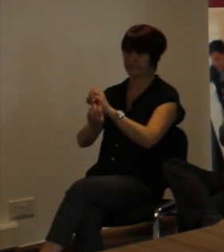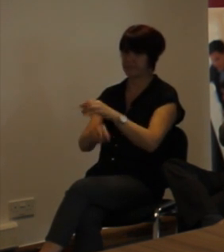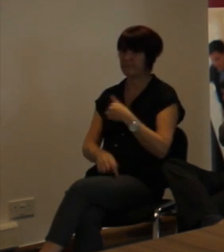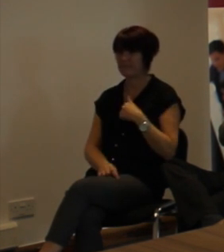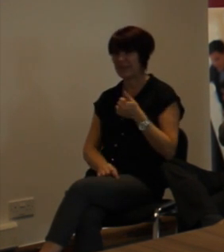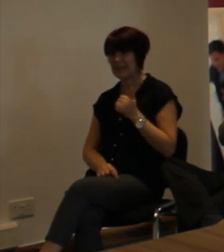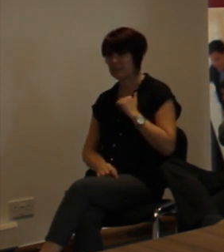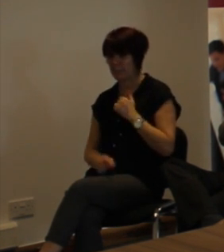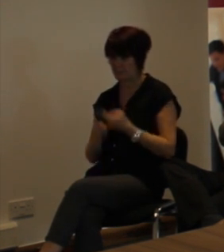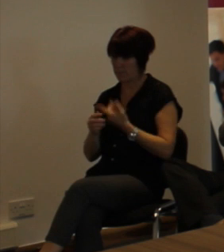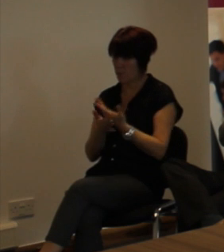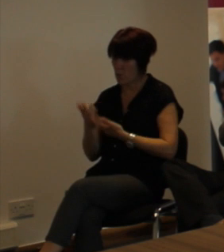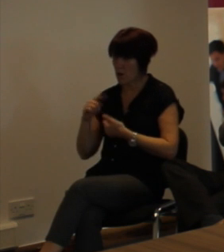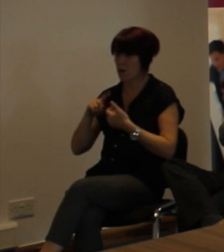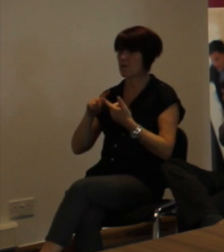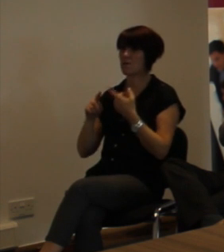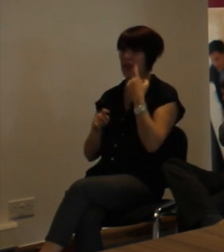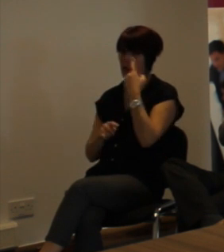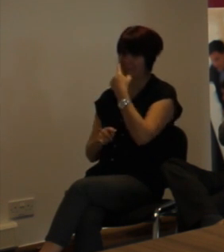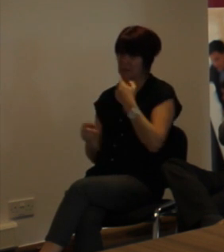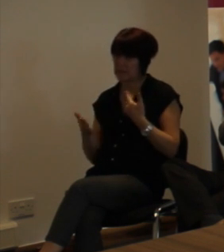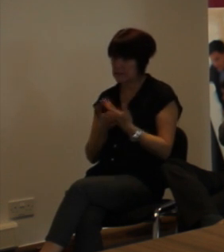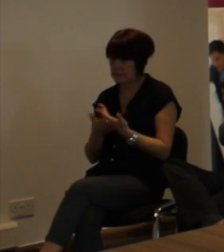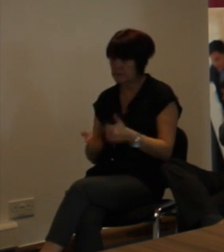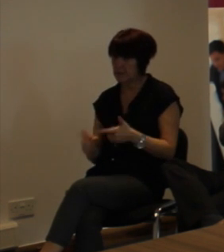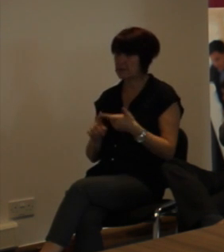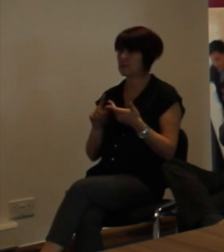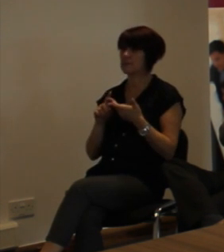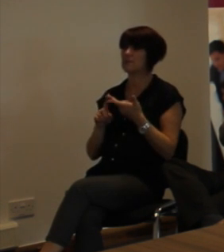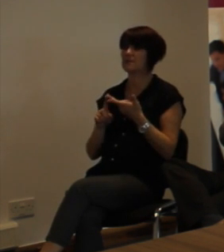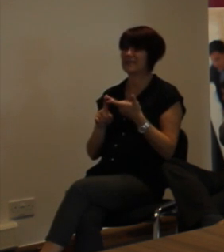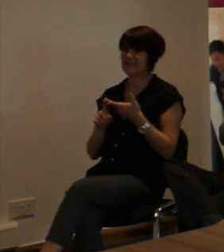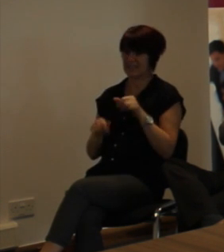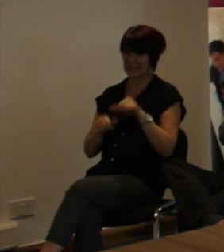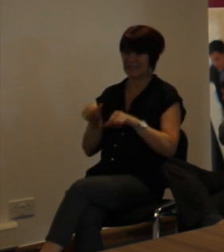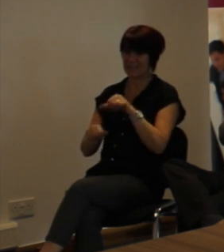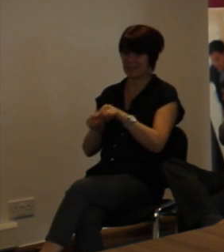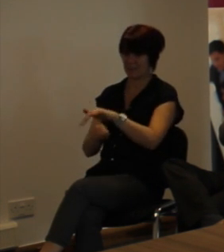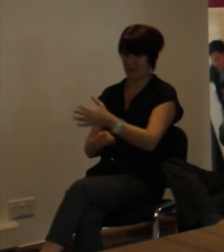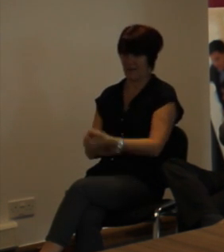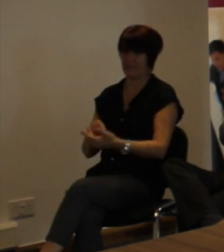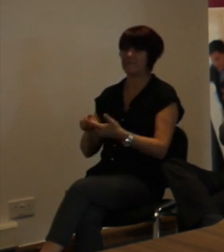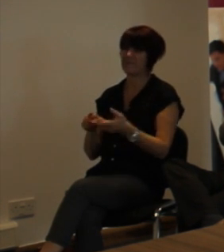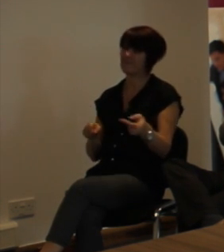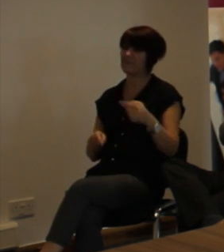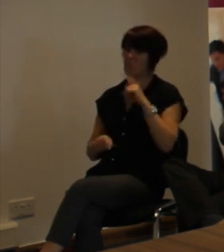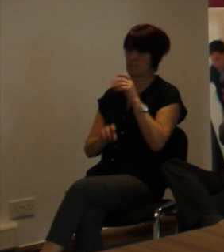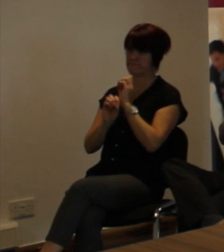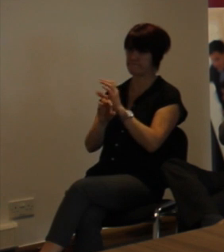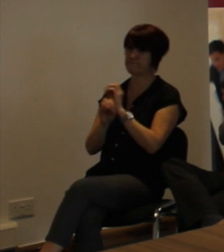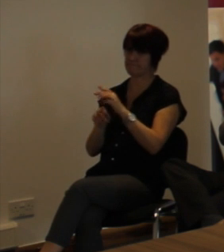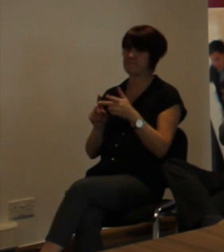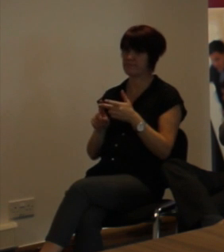see paperwork, evidence of what you've done, some systems in place. And so that's the angle I'm looking at.